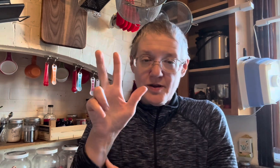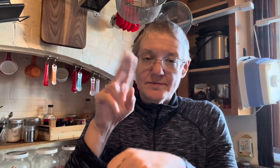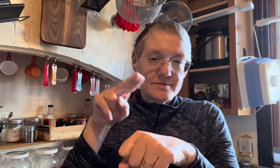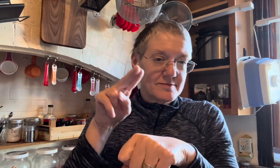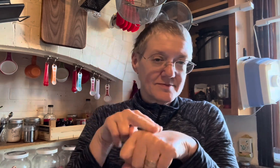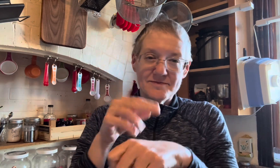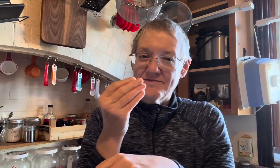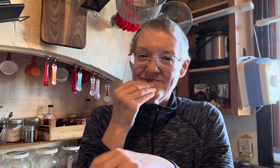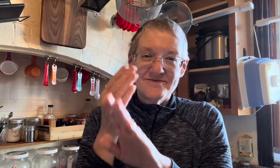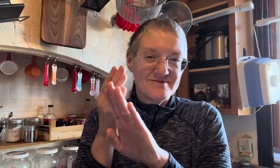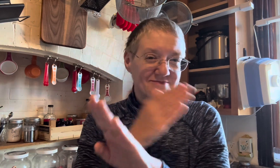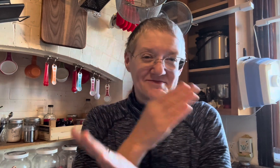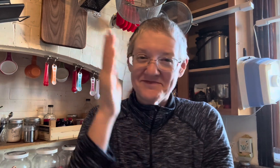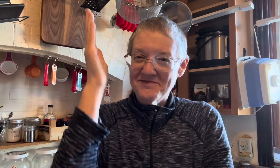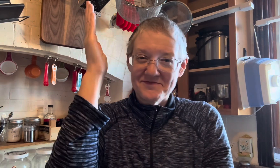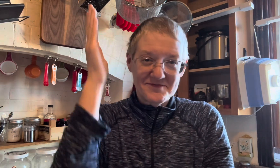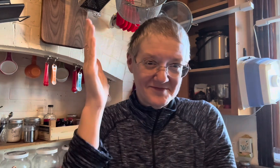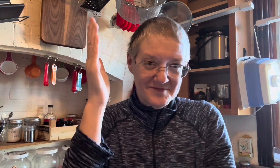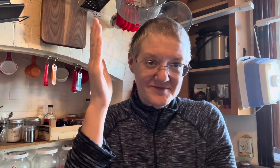and normally I've eaten before noon.